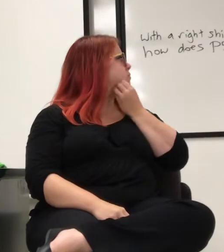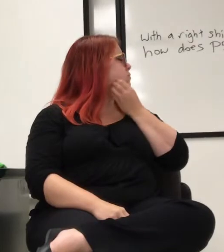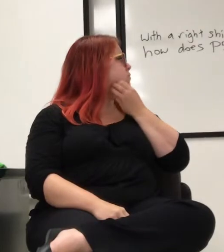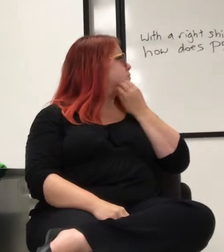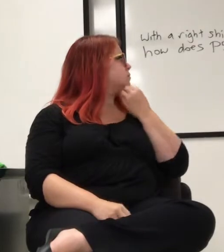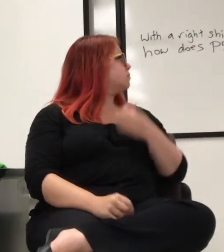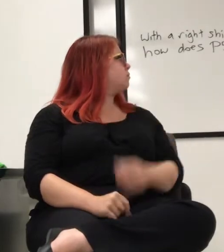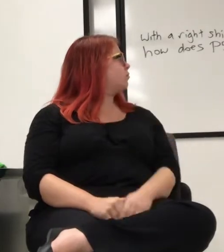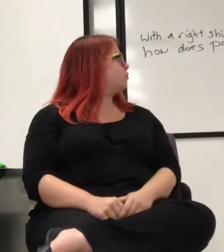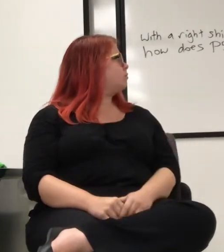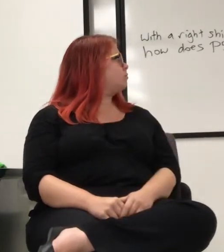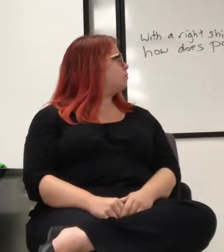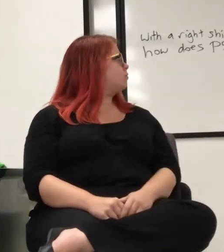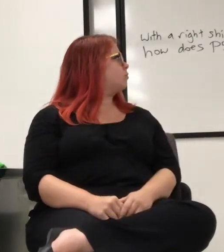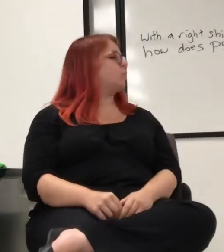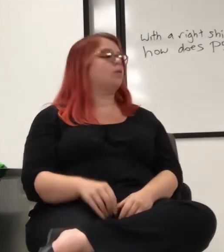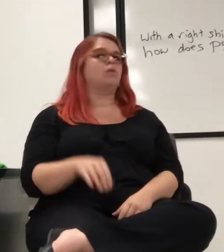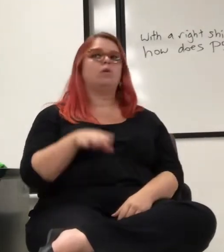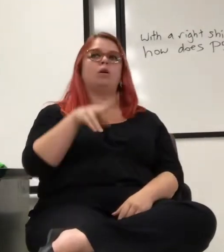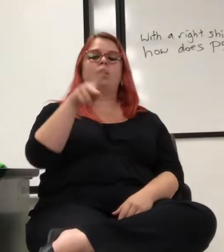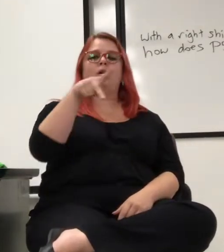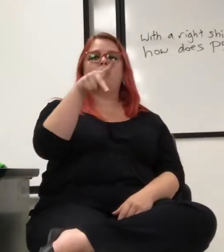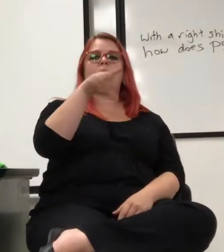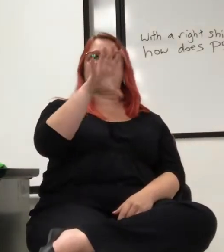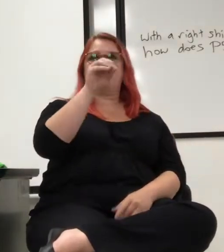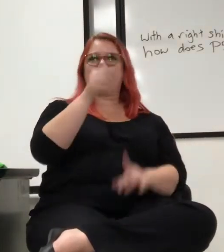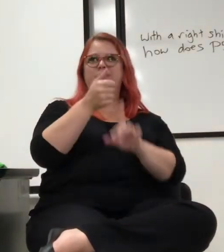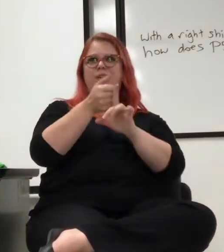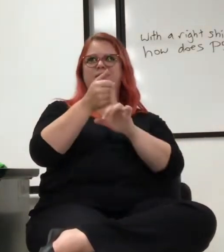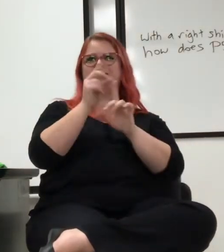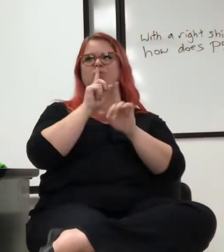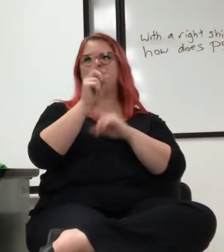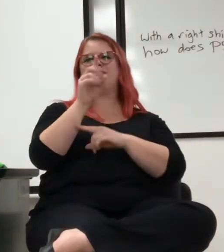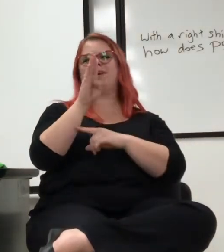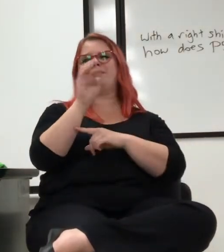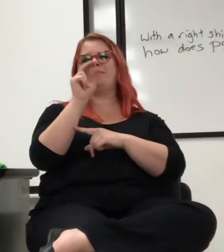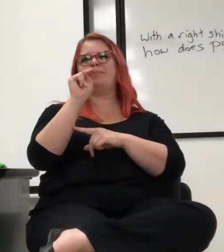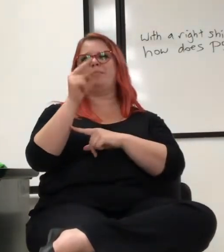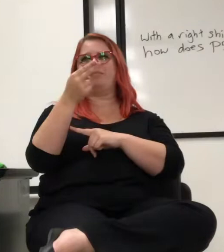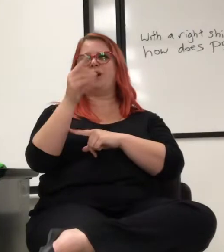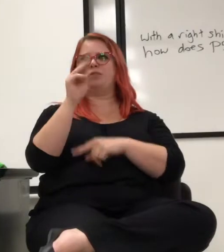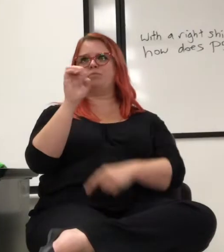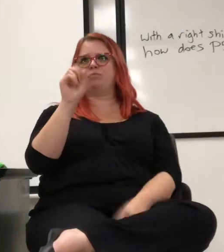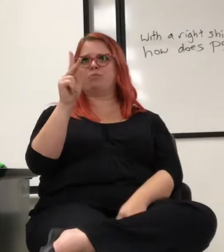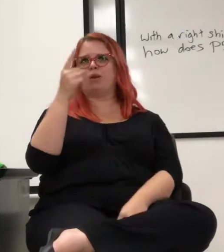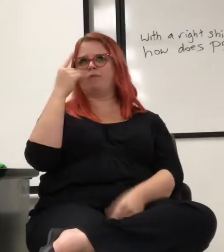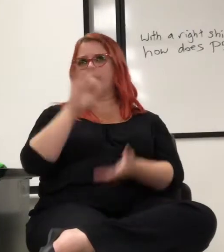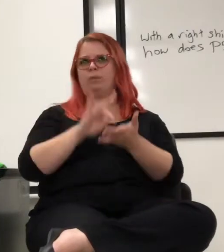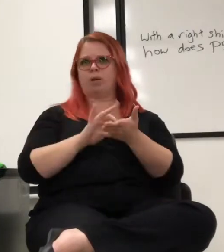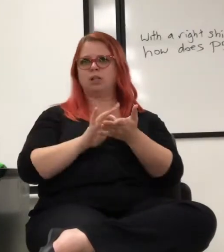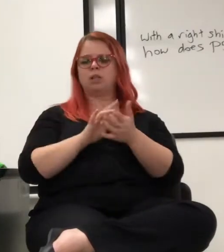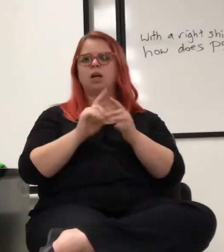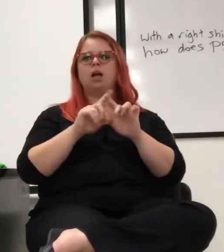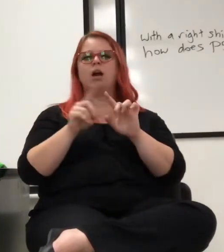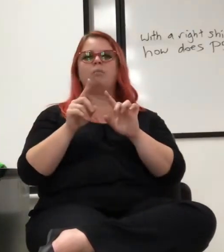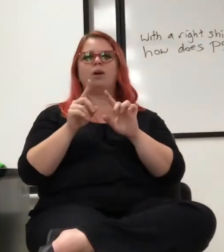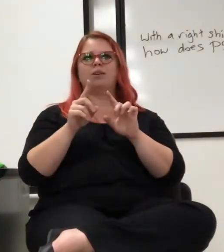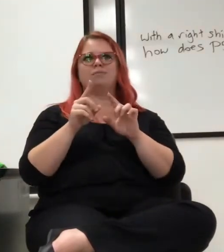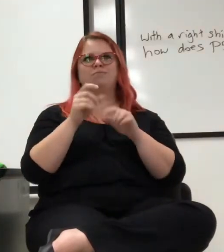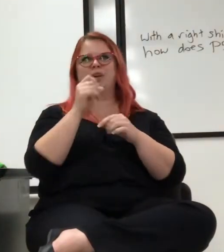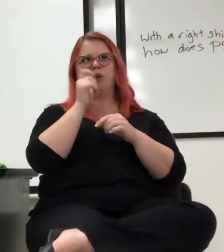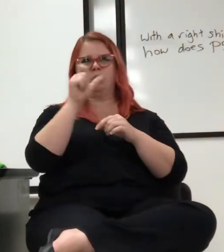Okay, that's the point. P50 is just kind of a benchmark in medicine. I didn't want you to know